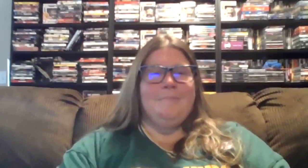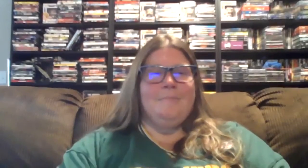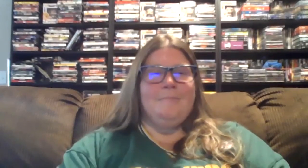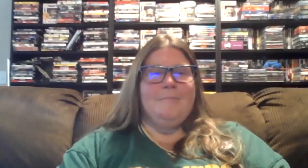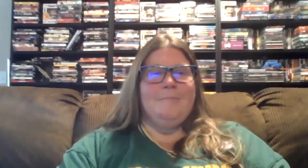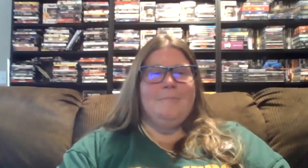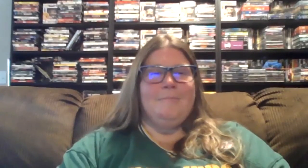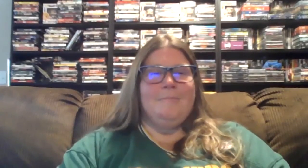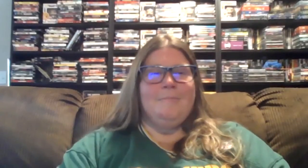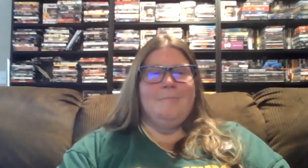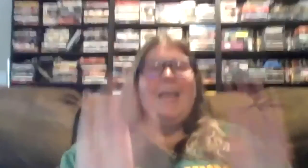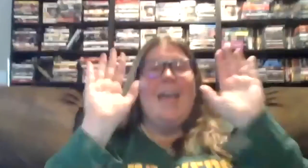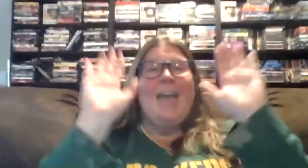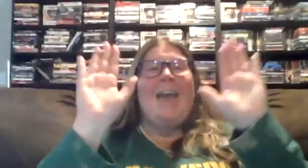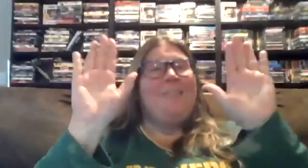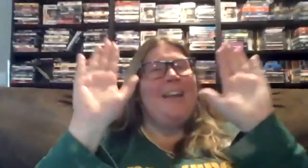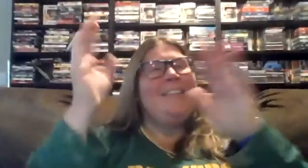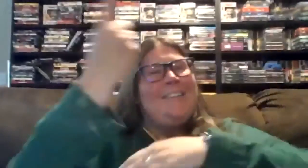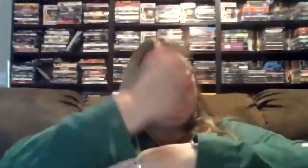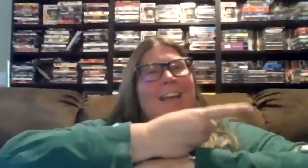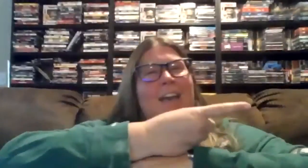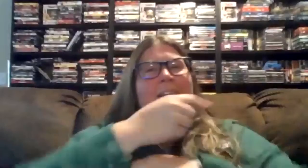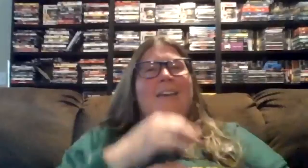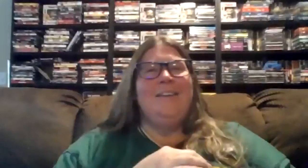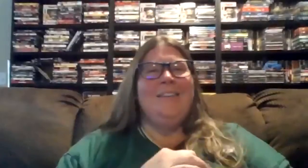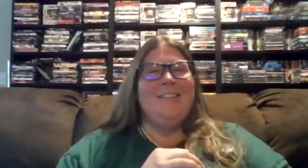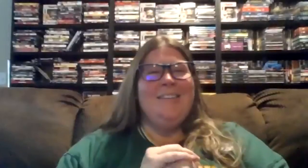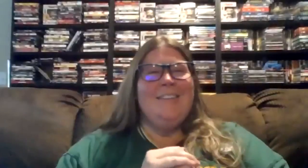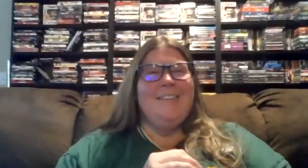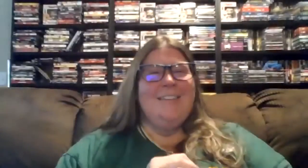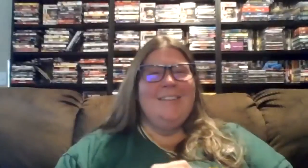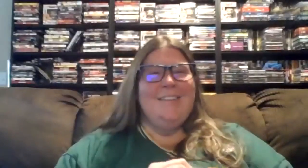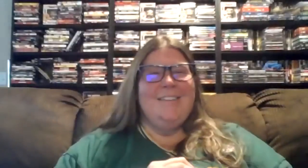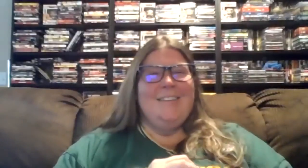Thank you very much. Fantastic day. Thank you very much.